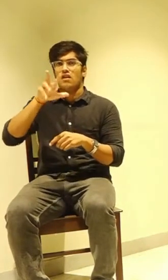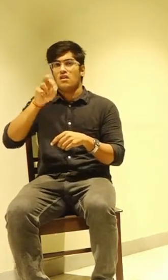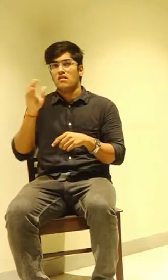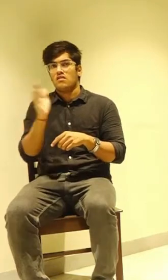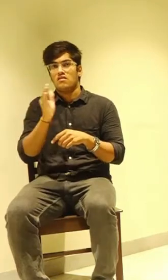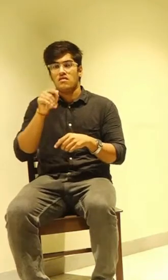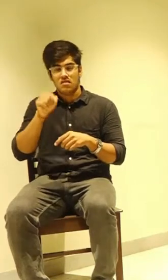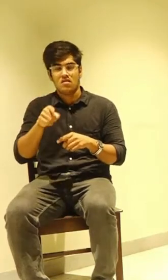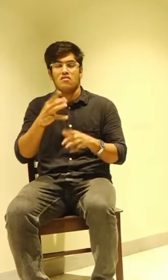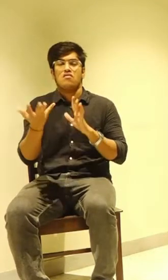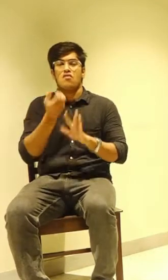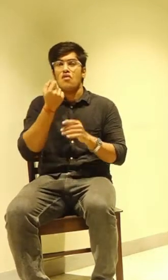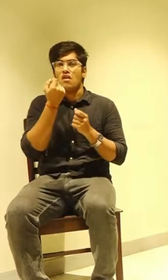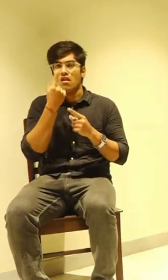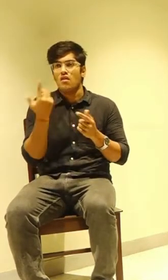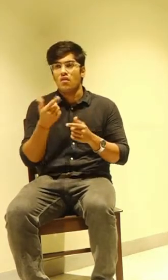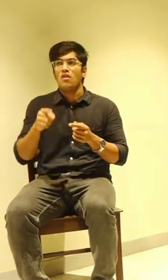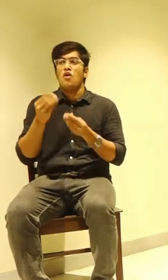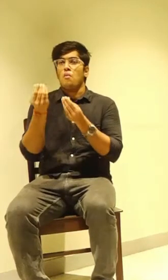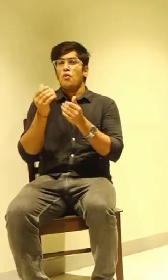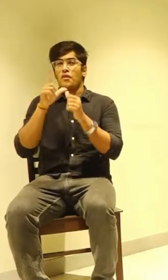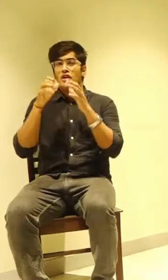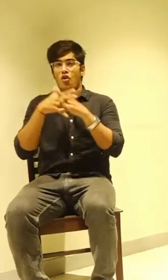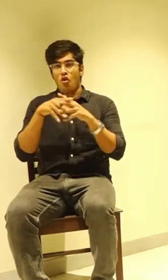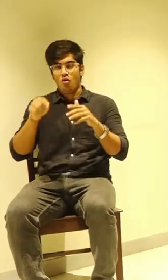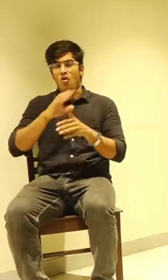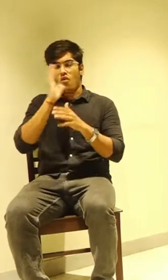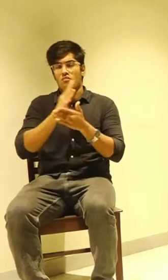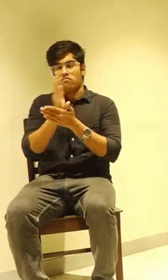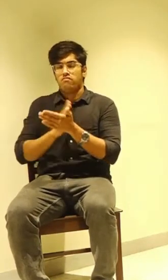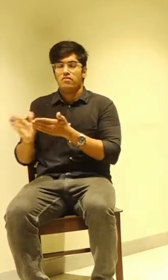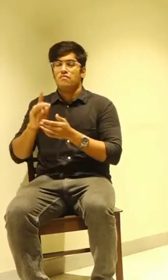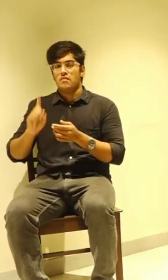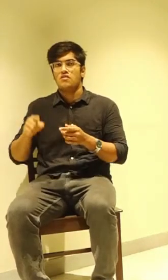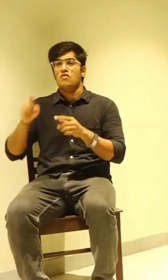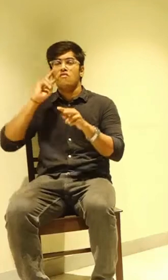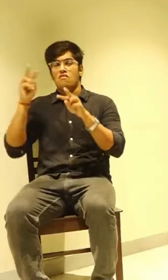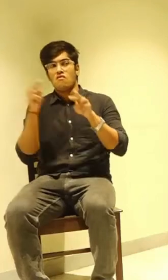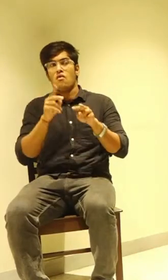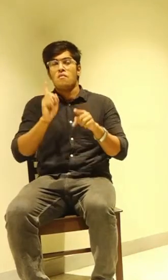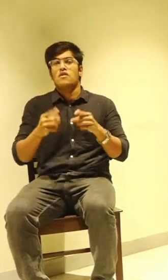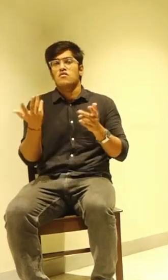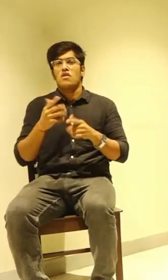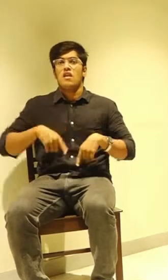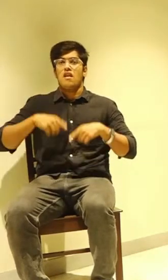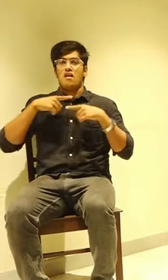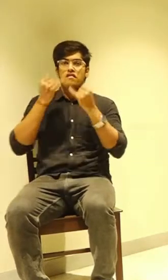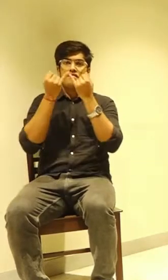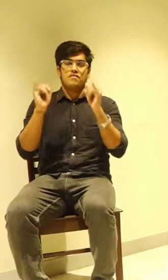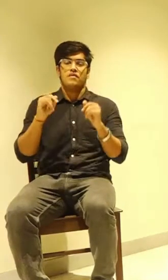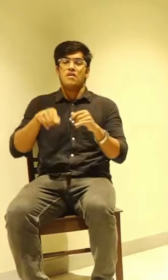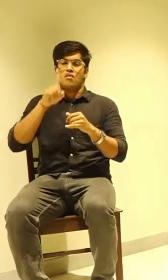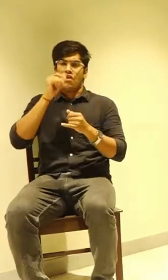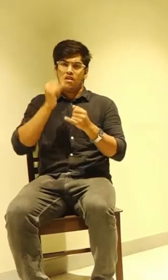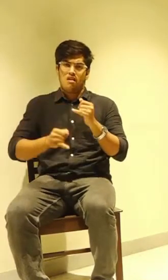this property rights had to be taken out of the purview of due process, and the attention had to shift to life and liberty. A last question: